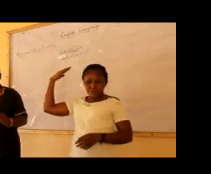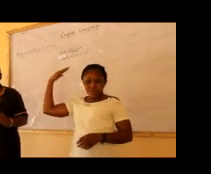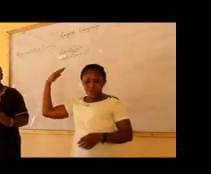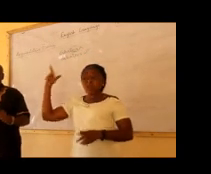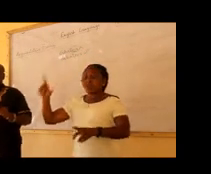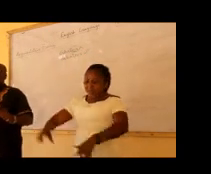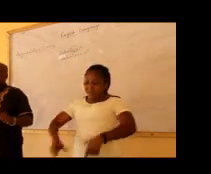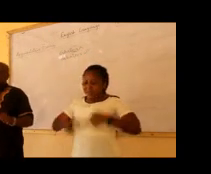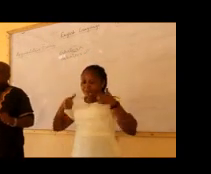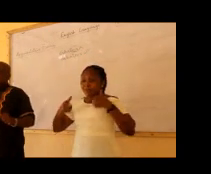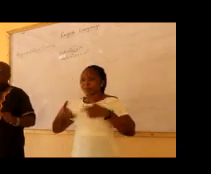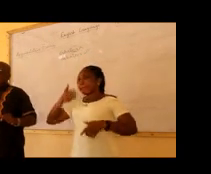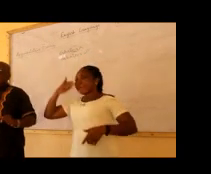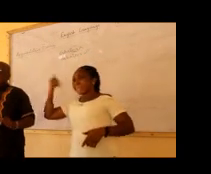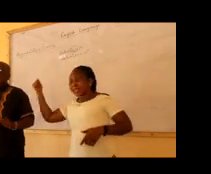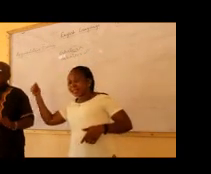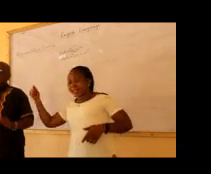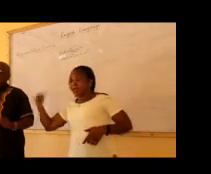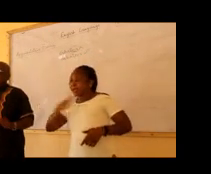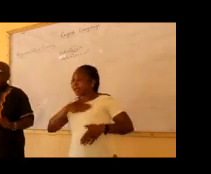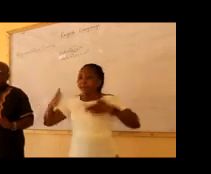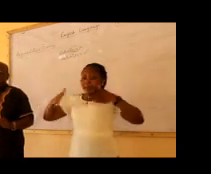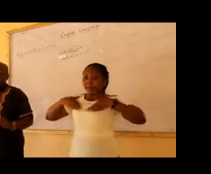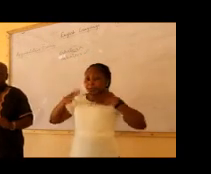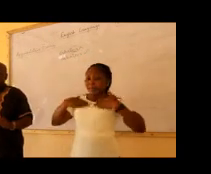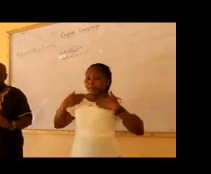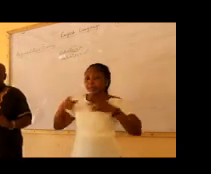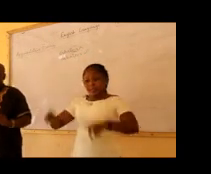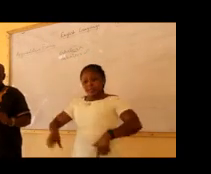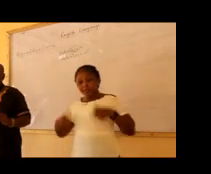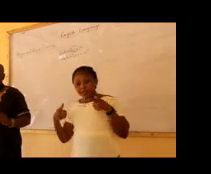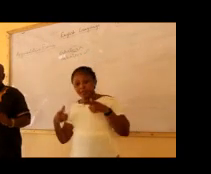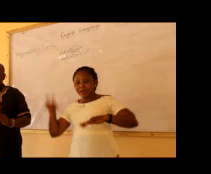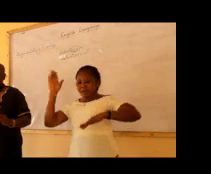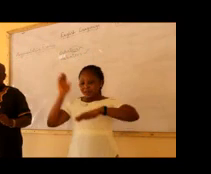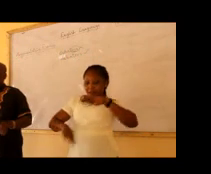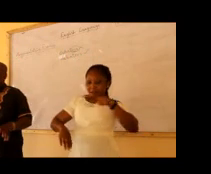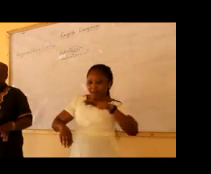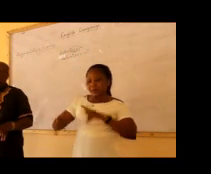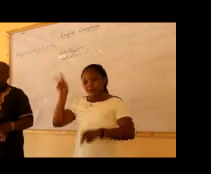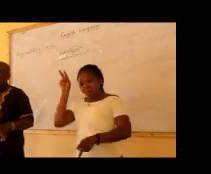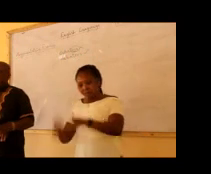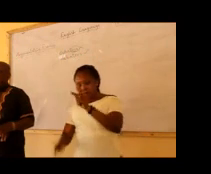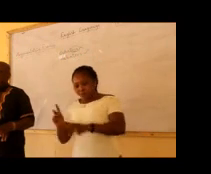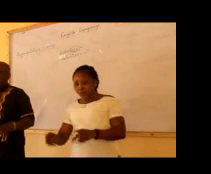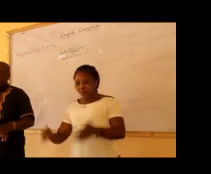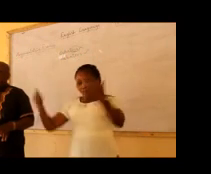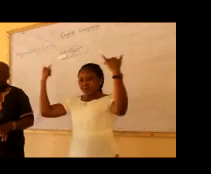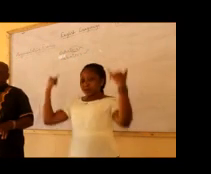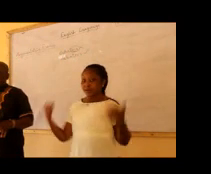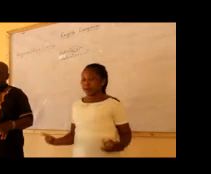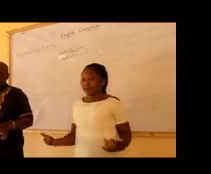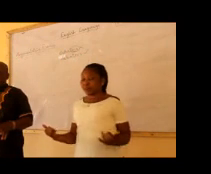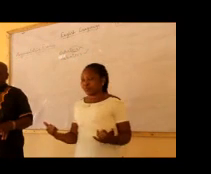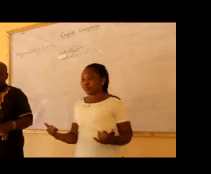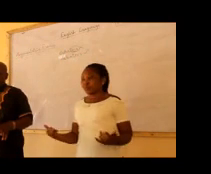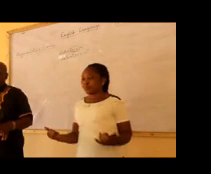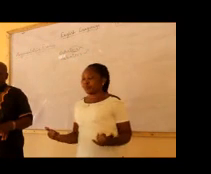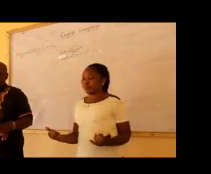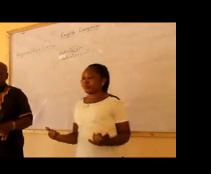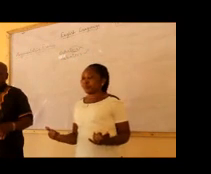cavemen lived a happier life than the modern men do.